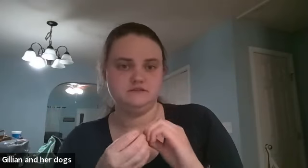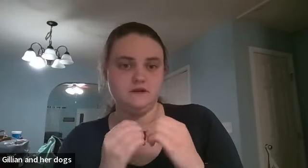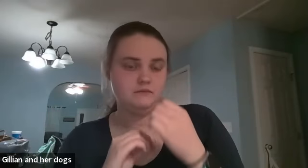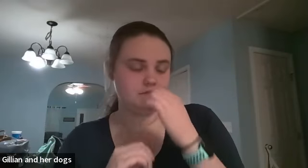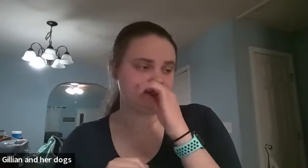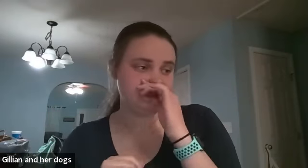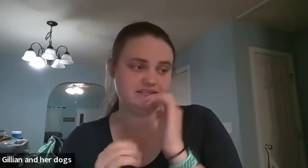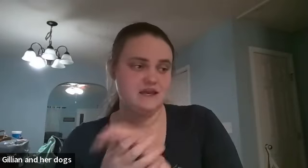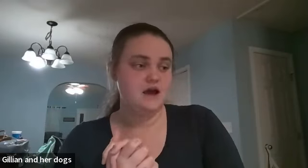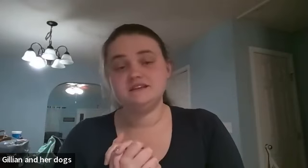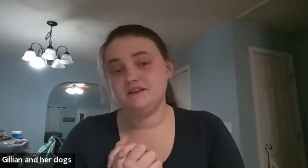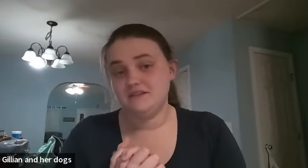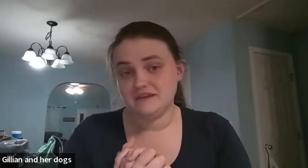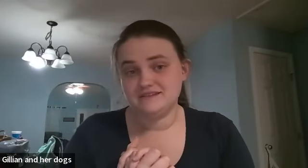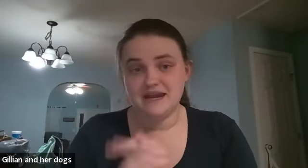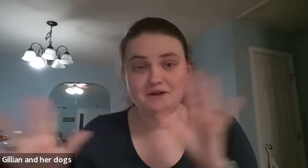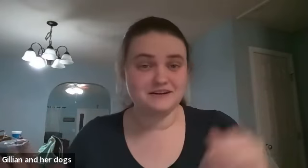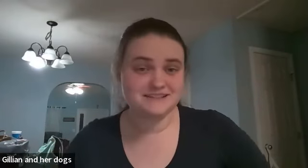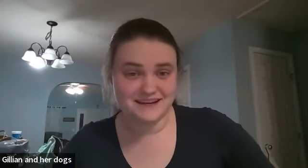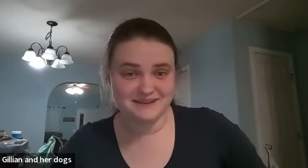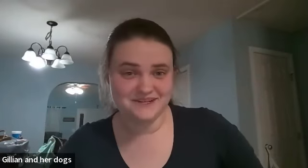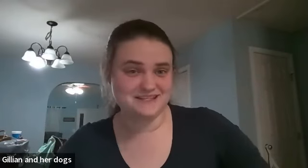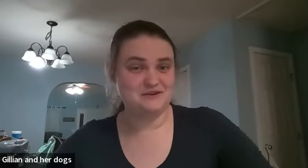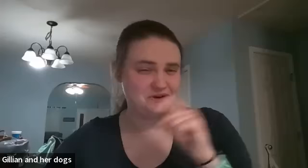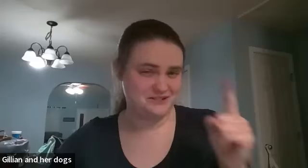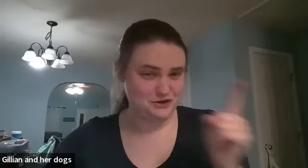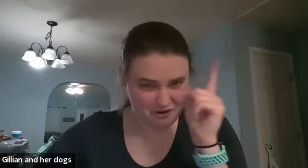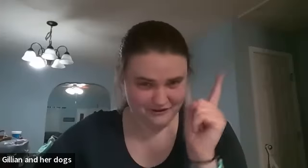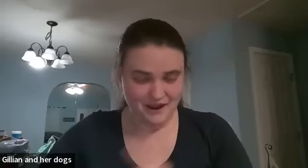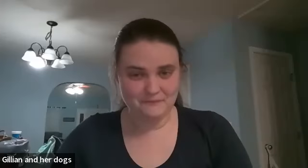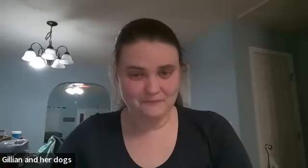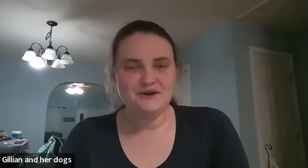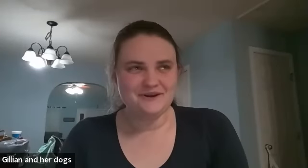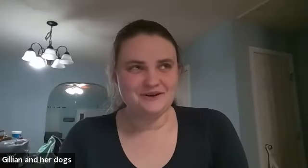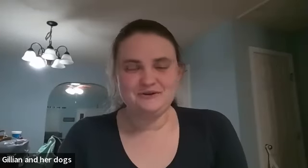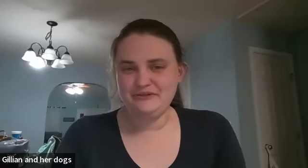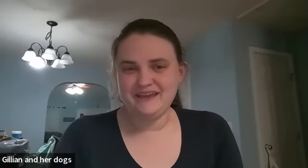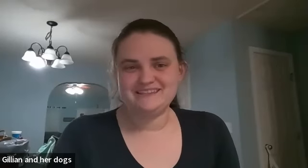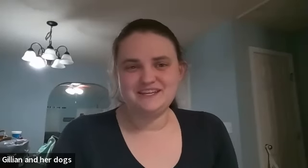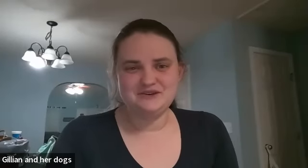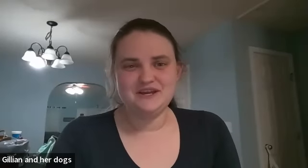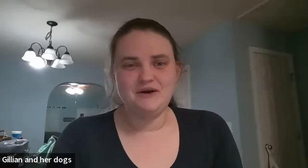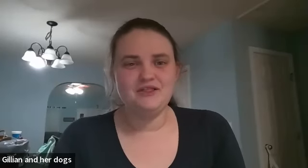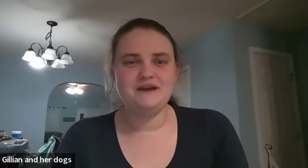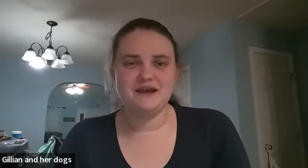different numbers. Because I'll tell you this, and I'm not going to sign it because I don't want to show y'all now. But cool thing is that you can go all the way up